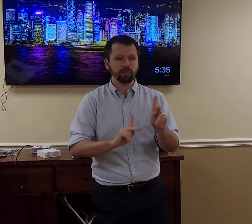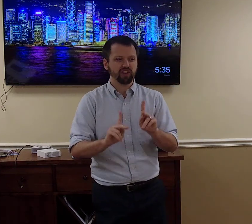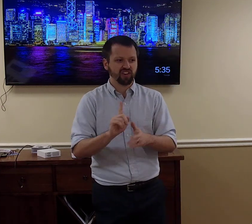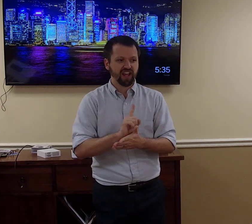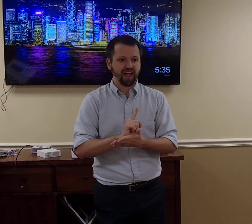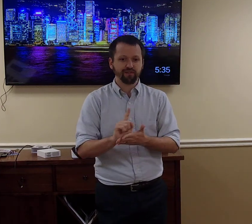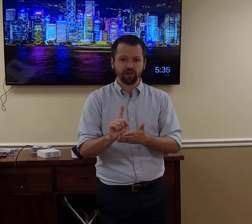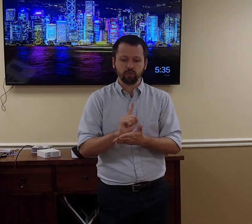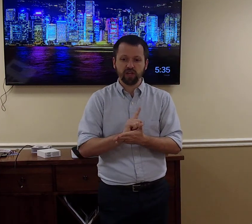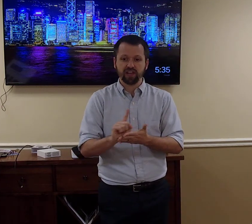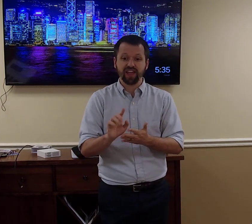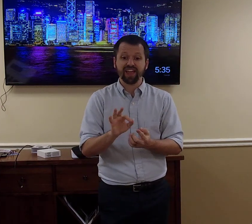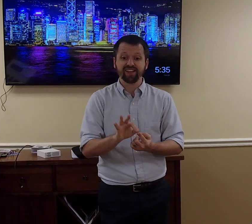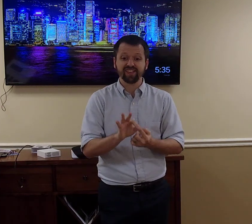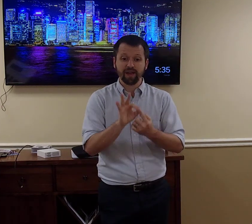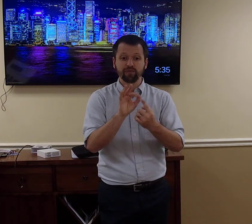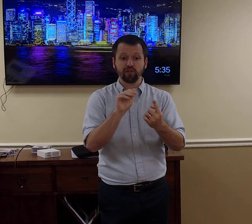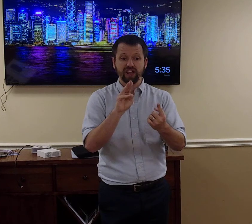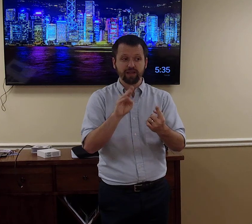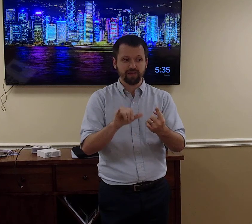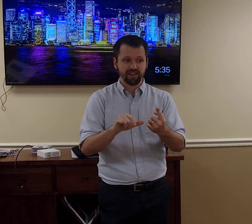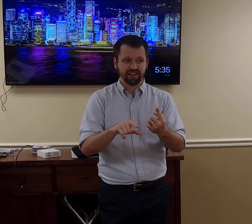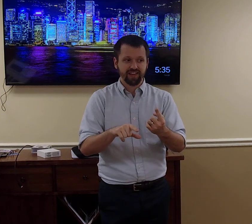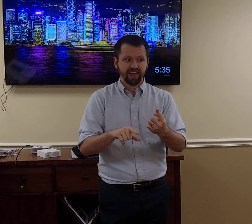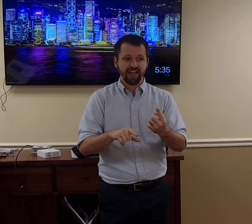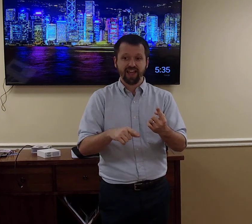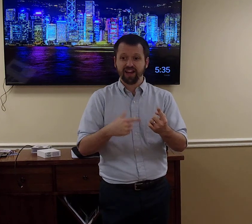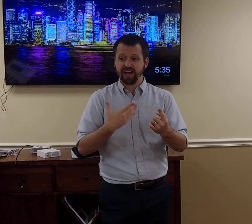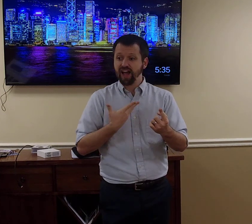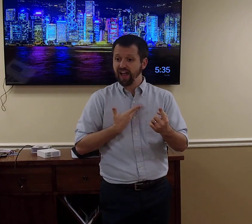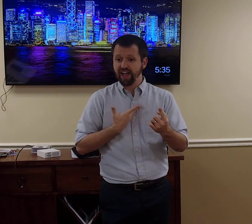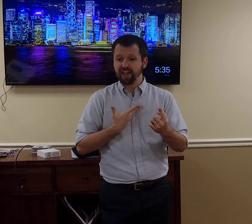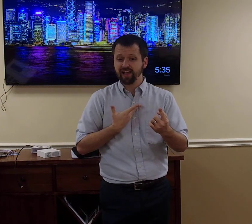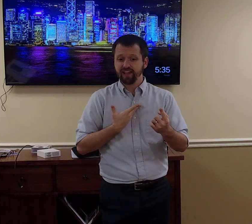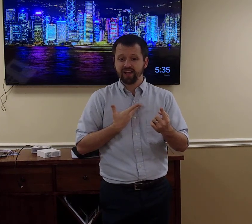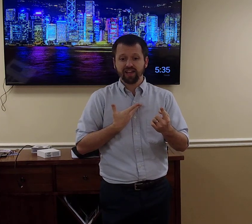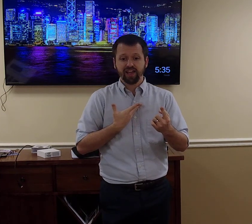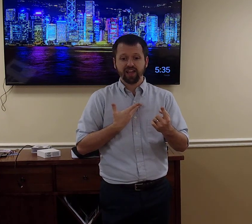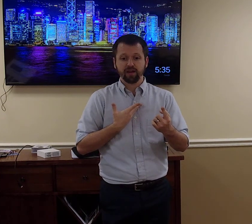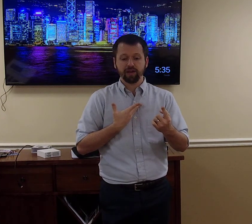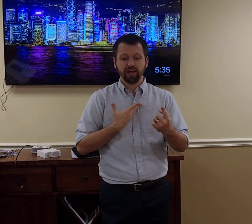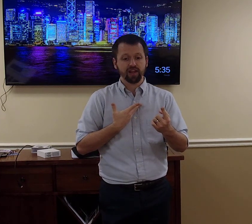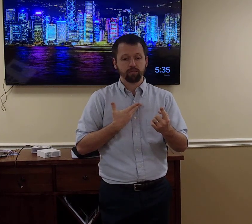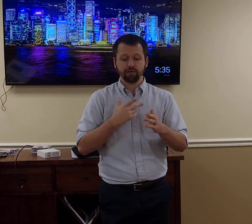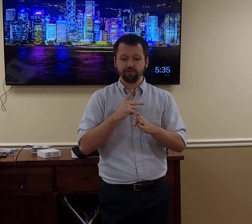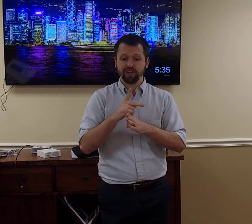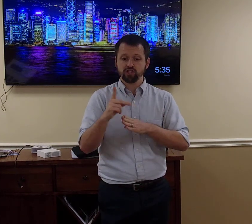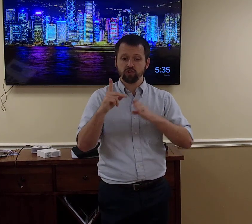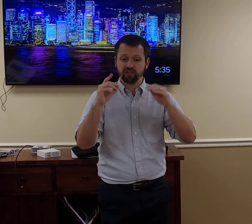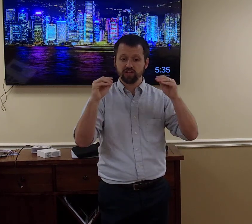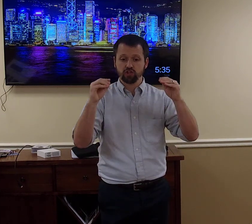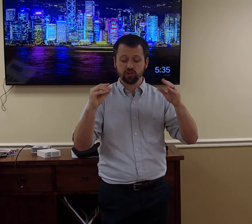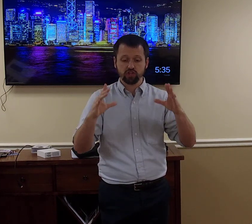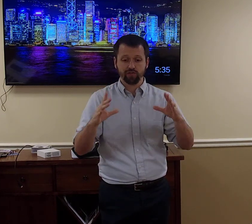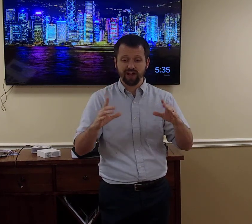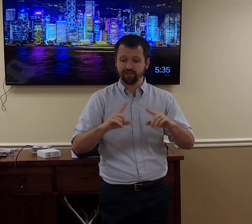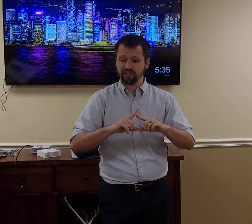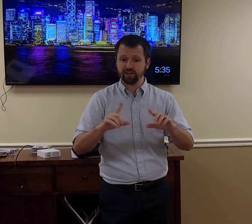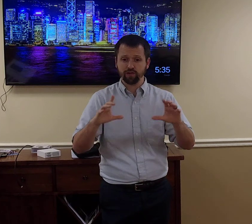there every week except for Amy. And I am a professional teacher. So if I have a different group